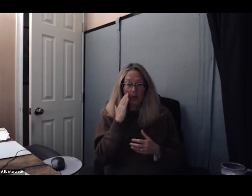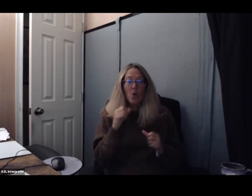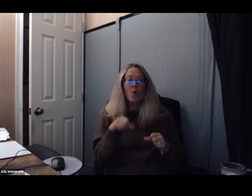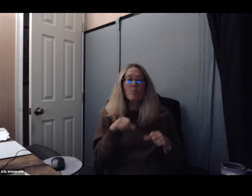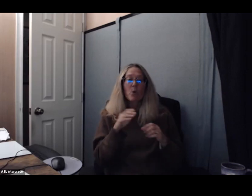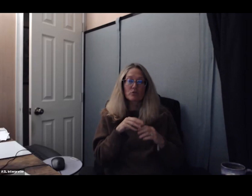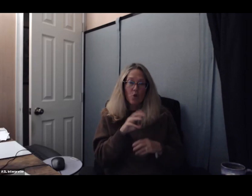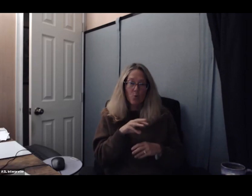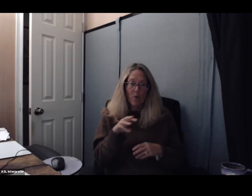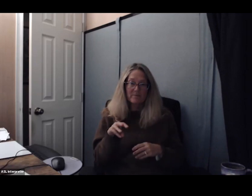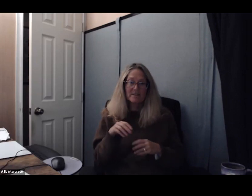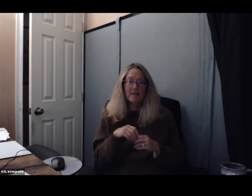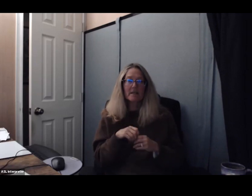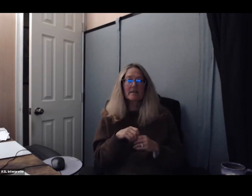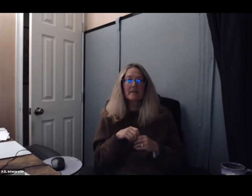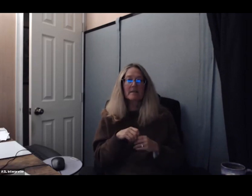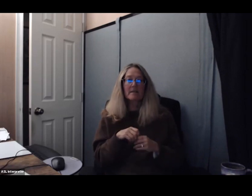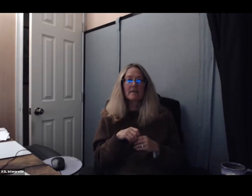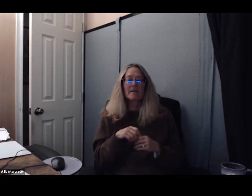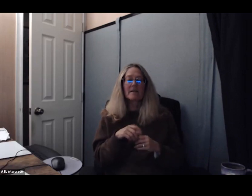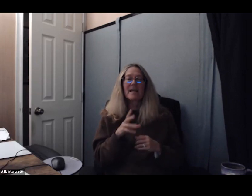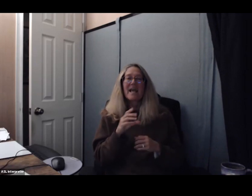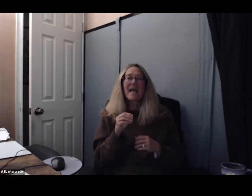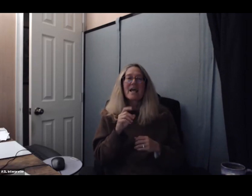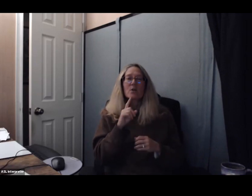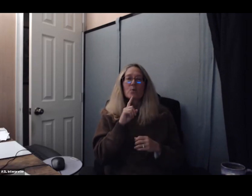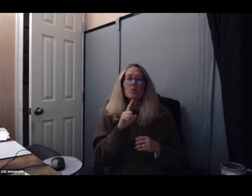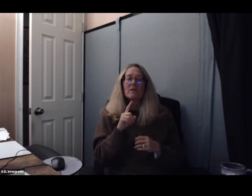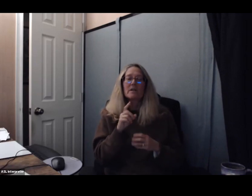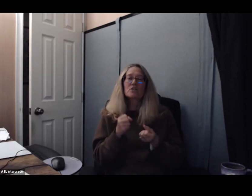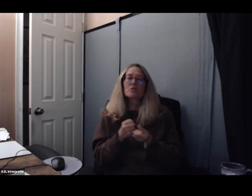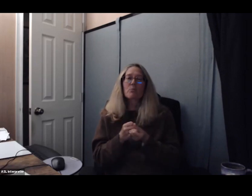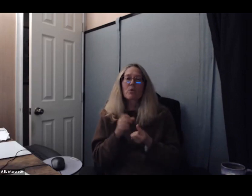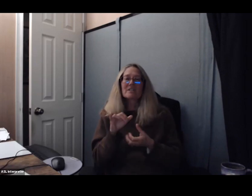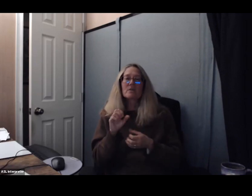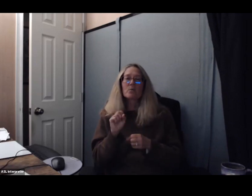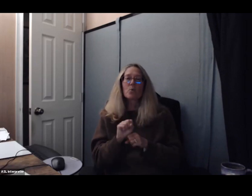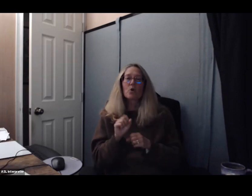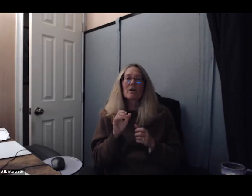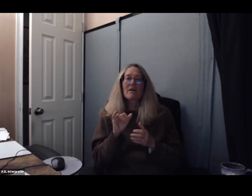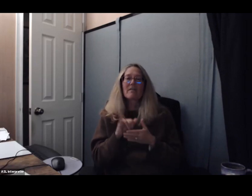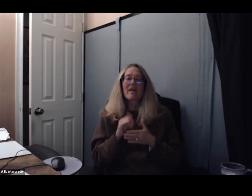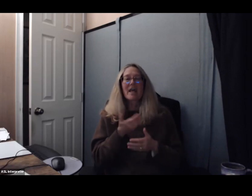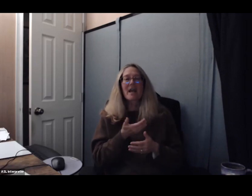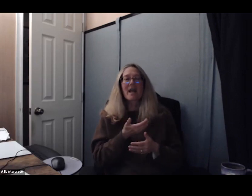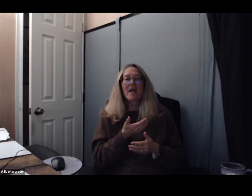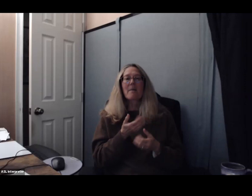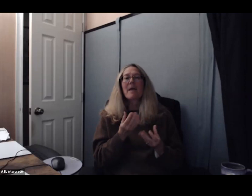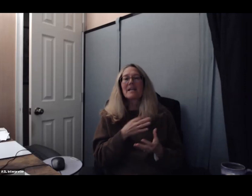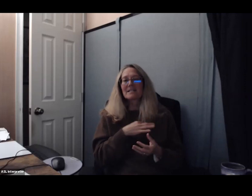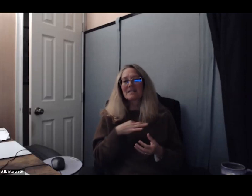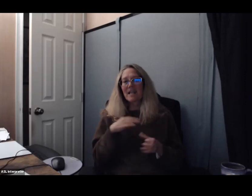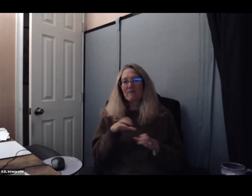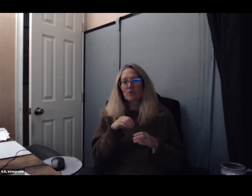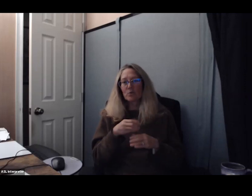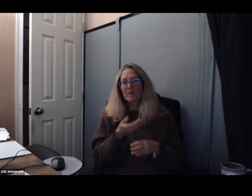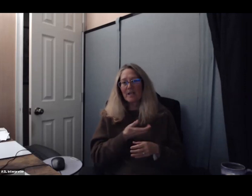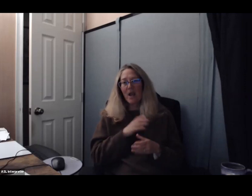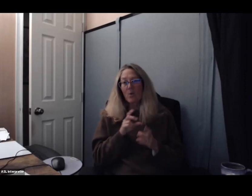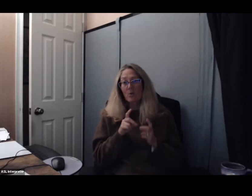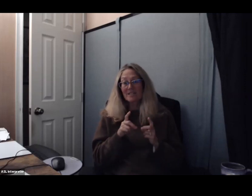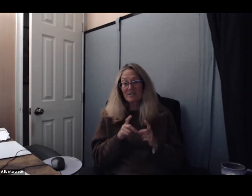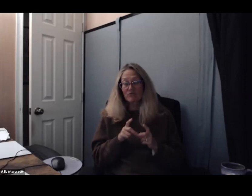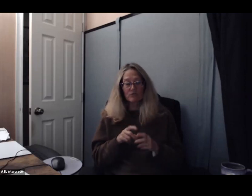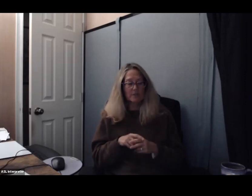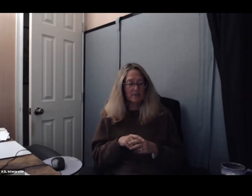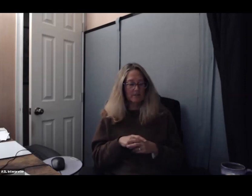on our website, and it just really speaks to some of the work that many of our employees are doing in our district. So as they bring